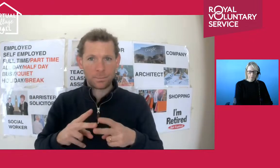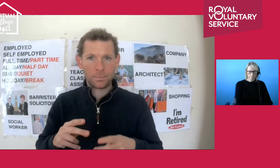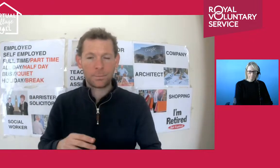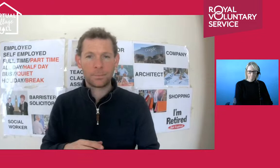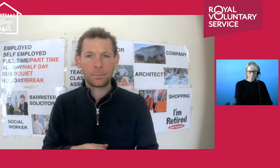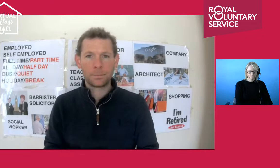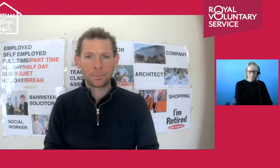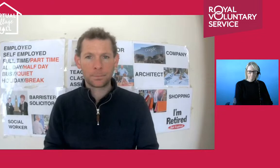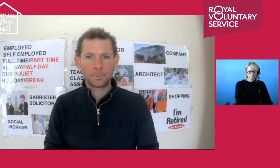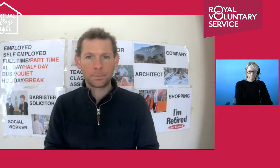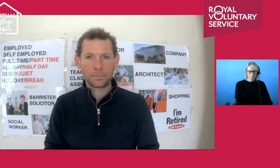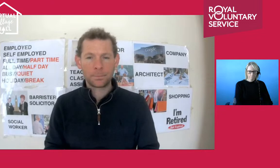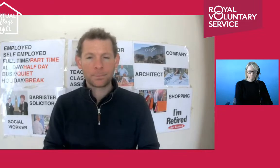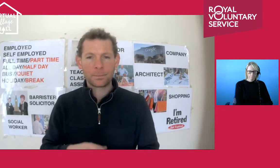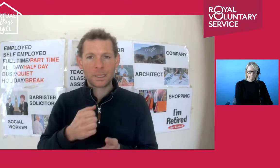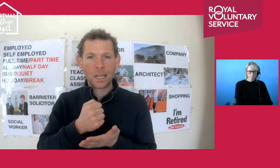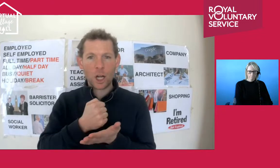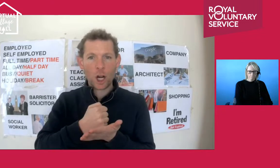plumber,